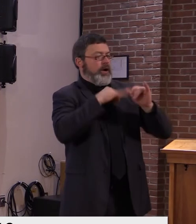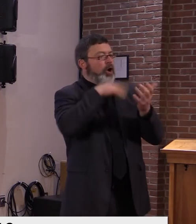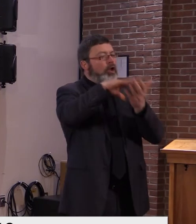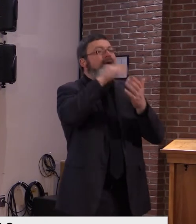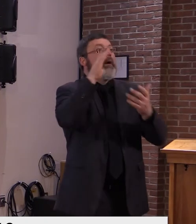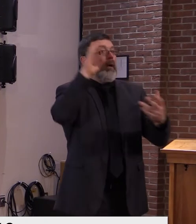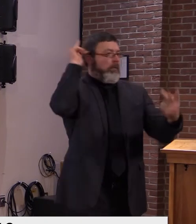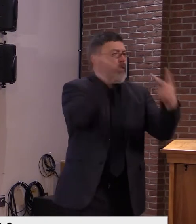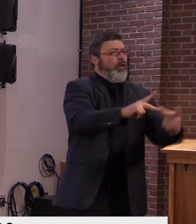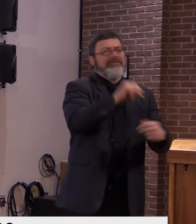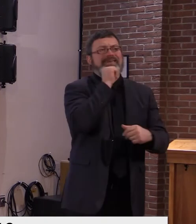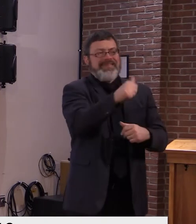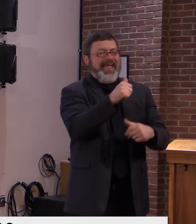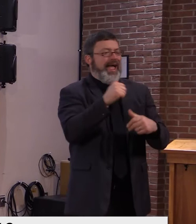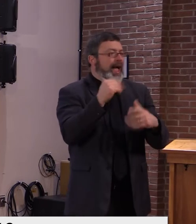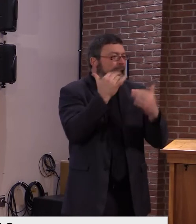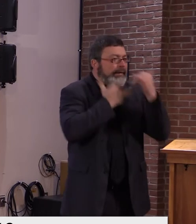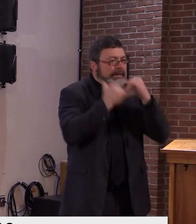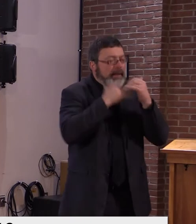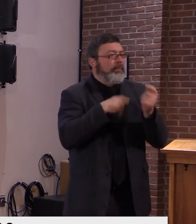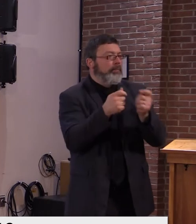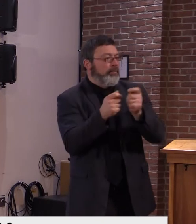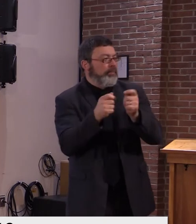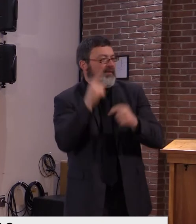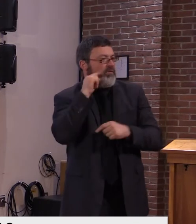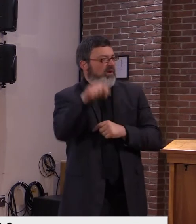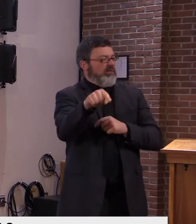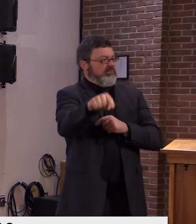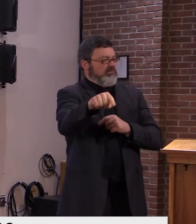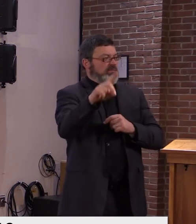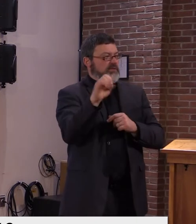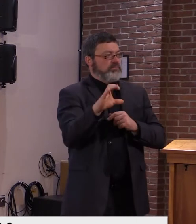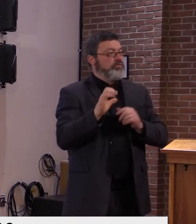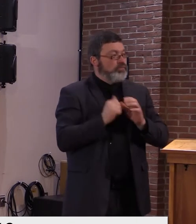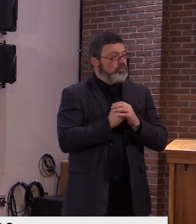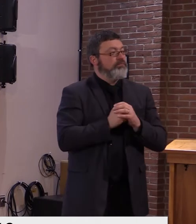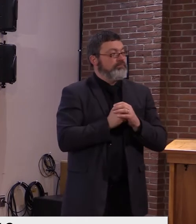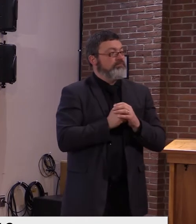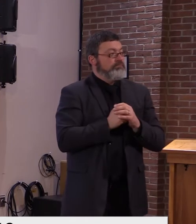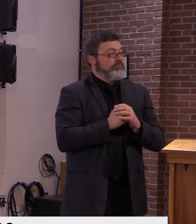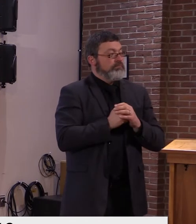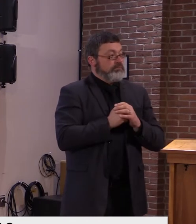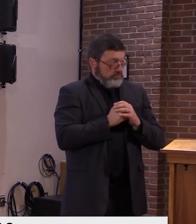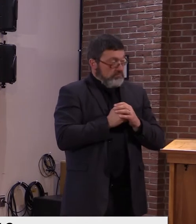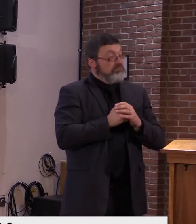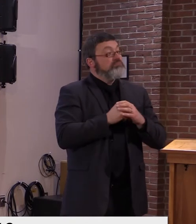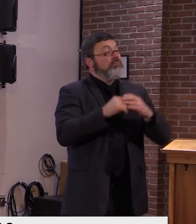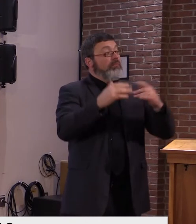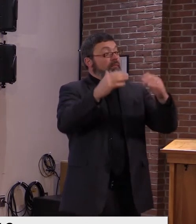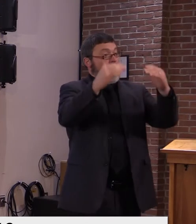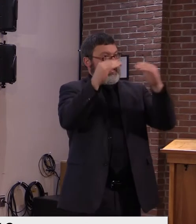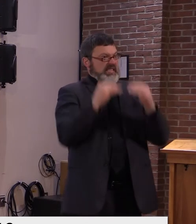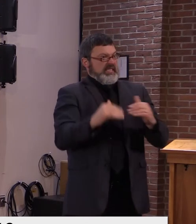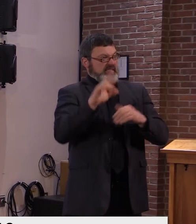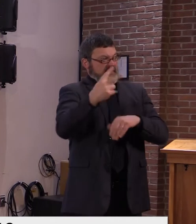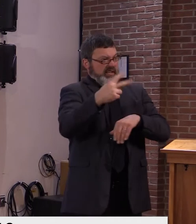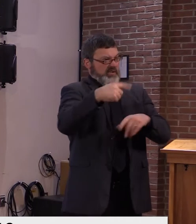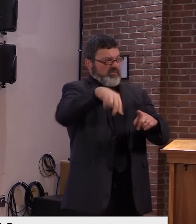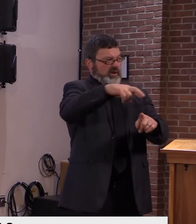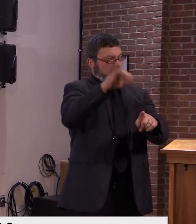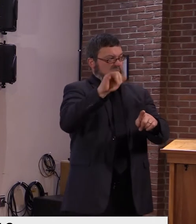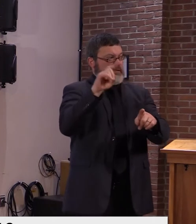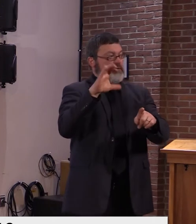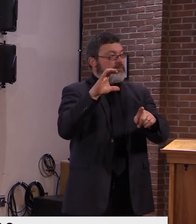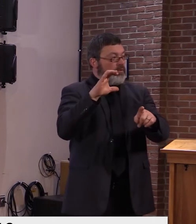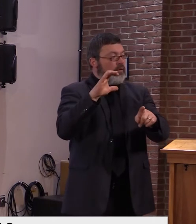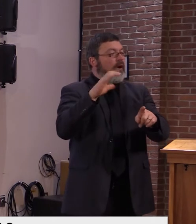districts. During this next phase, we'll test 25% of our districts each week, starting next week. Each